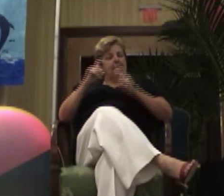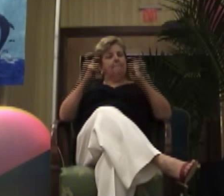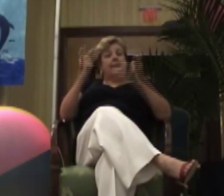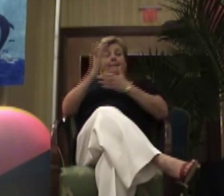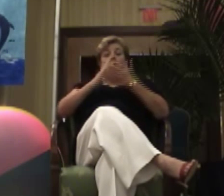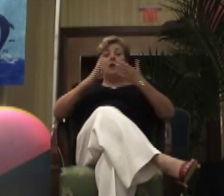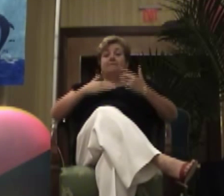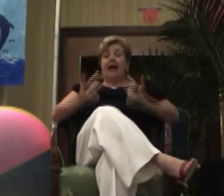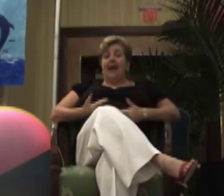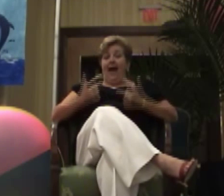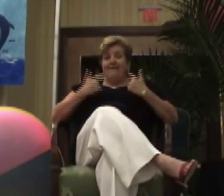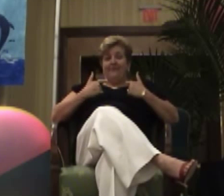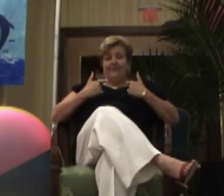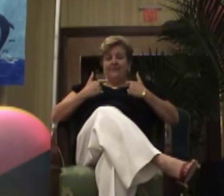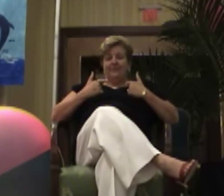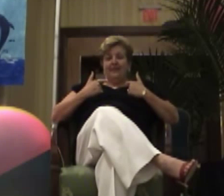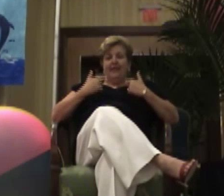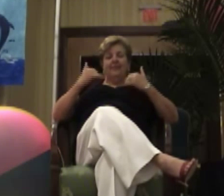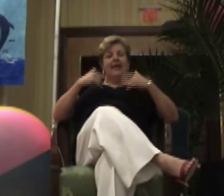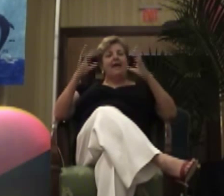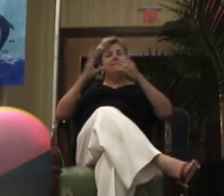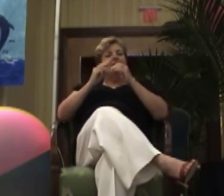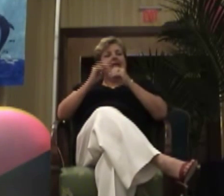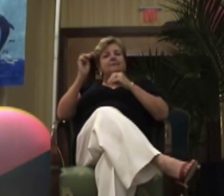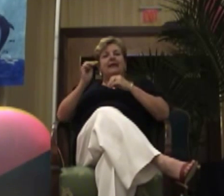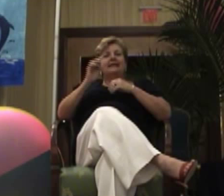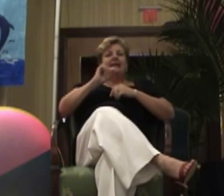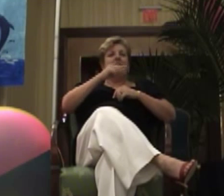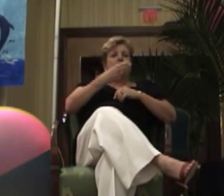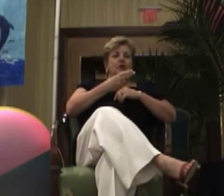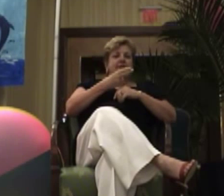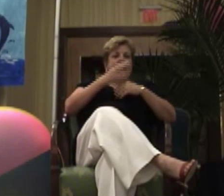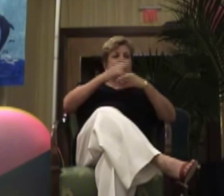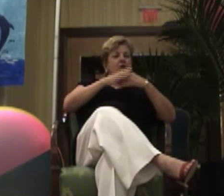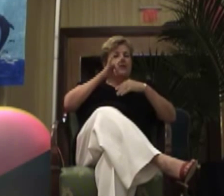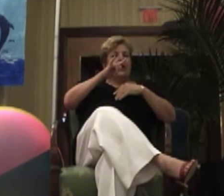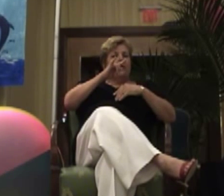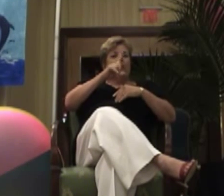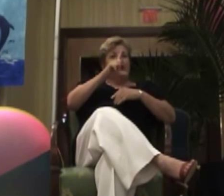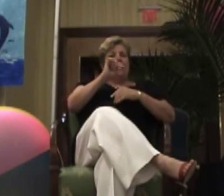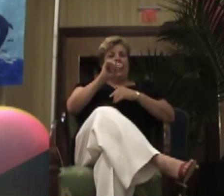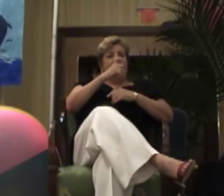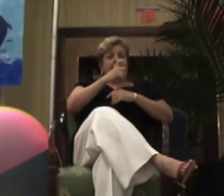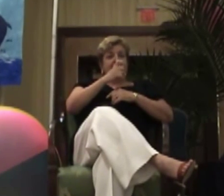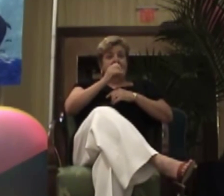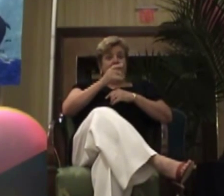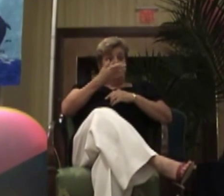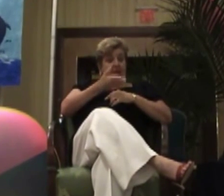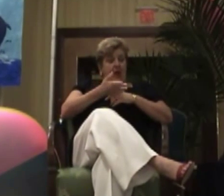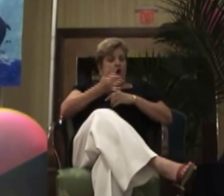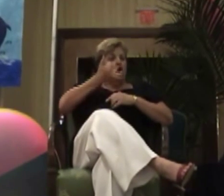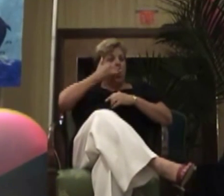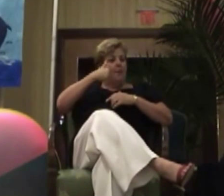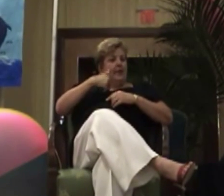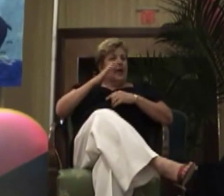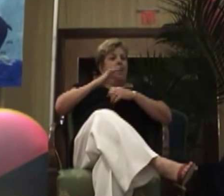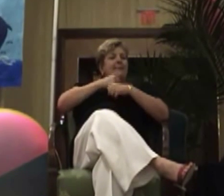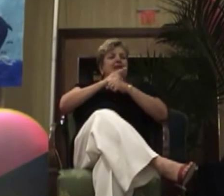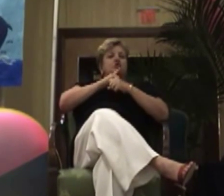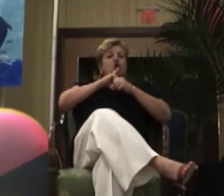It means Monday and Thursdays right by the airport, LAX. If you're ever there, give me a call and I'll make sure you get to that meeting.